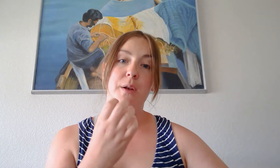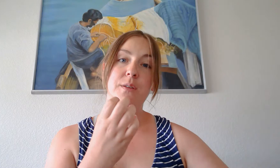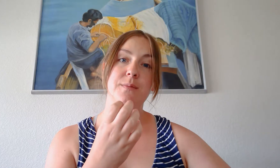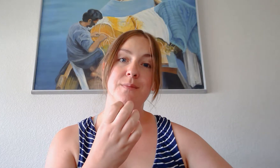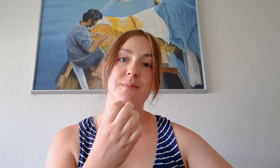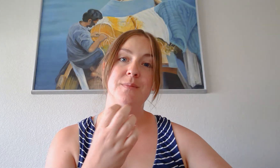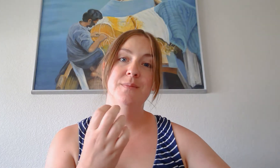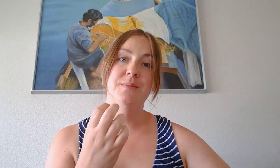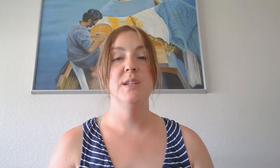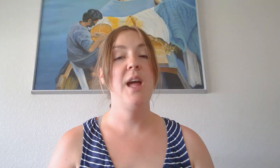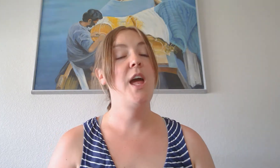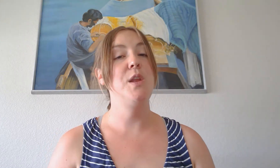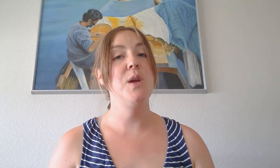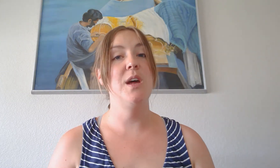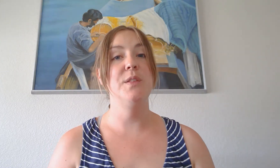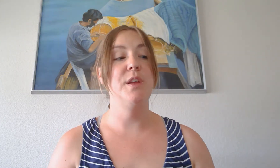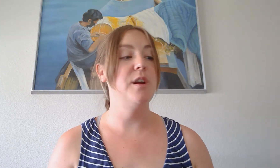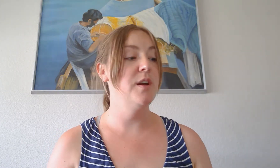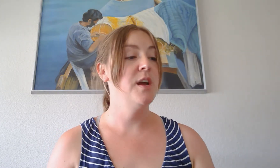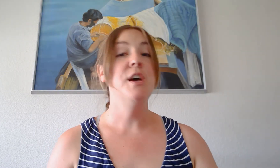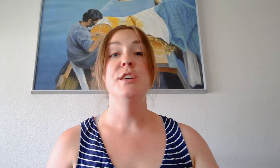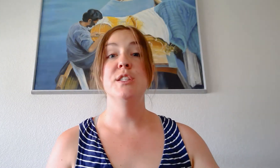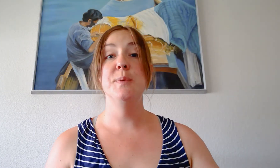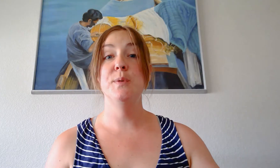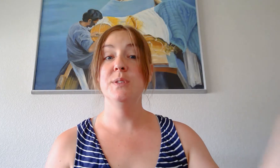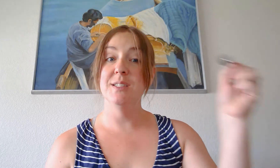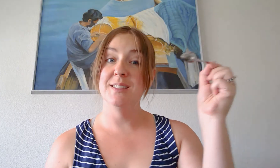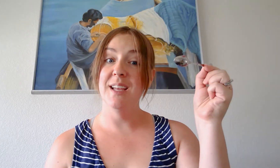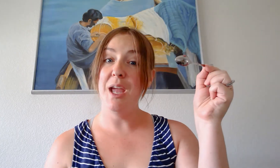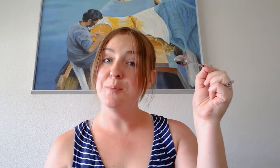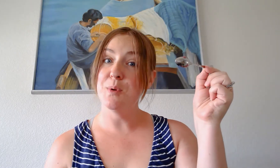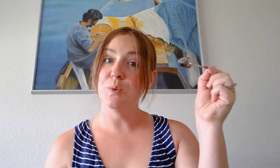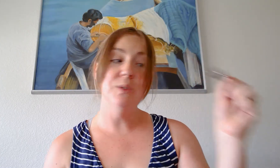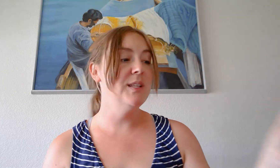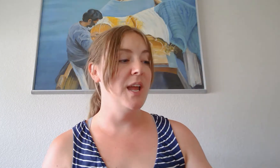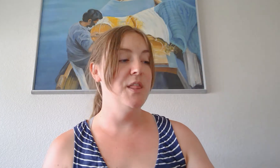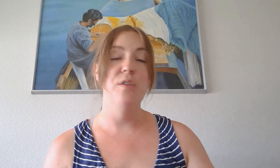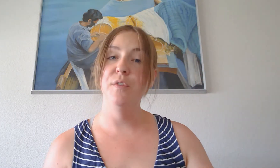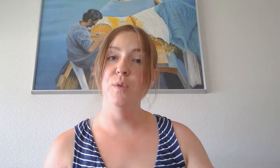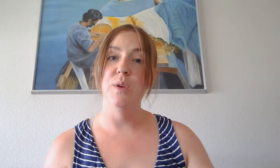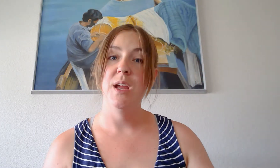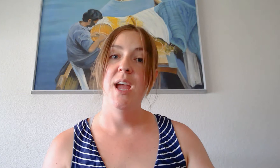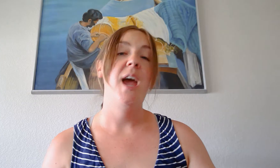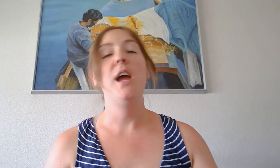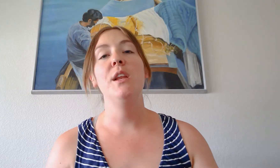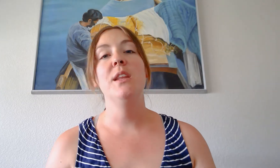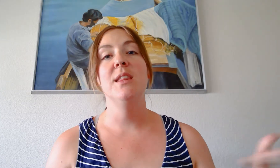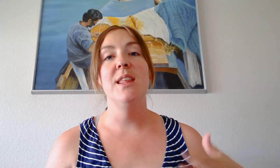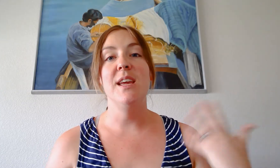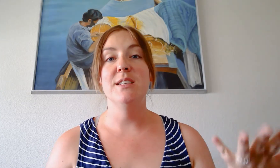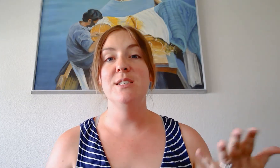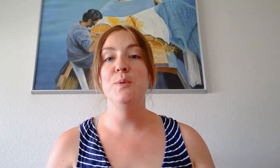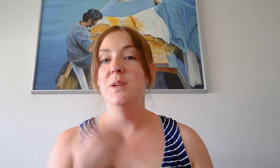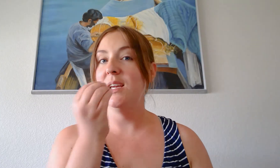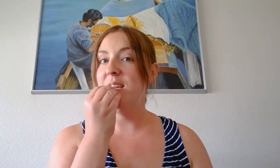bottle, and you get out their spoons and bowls and their food, and they get to